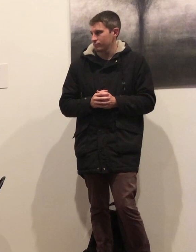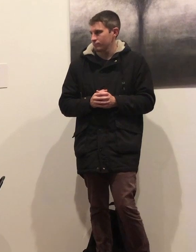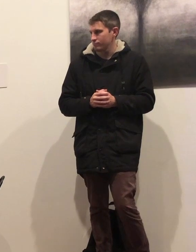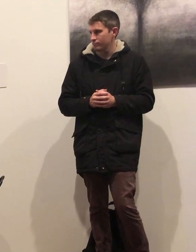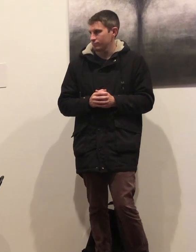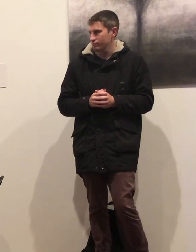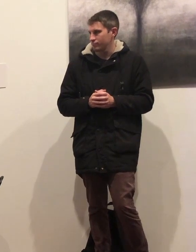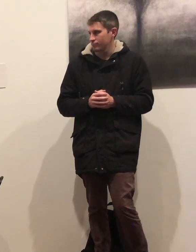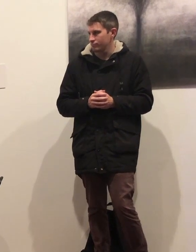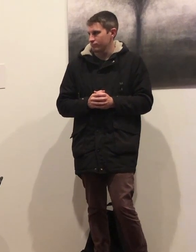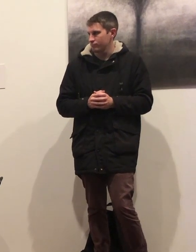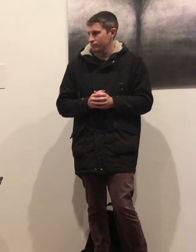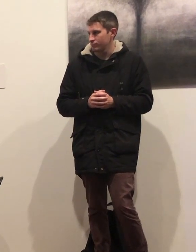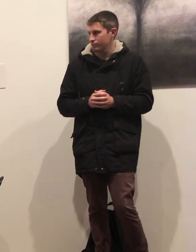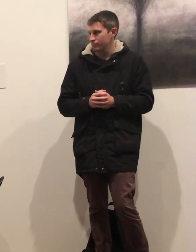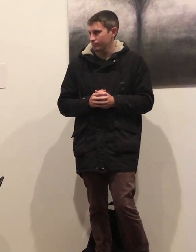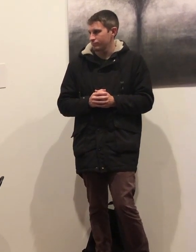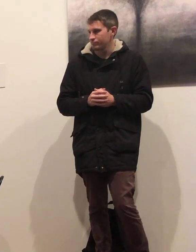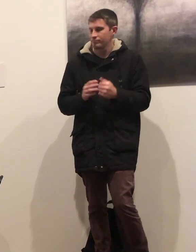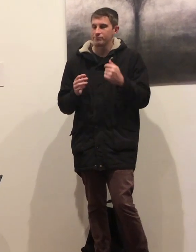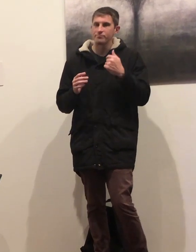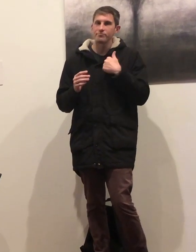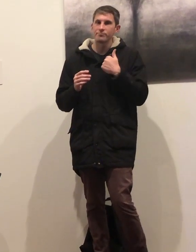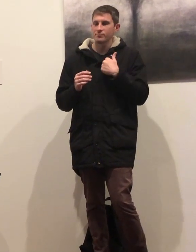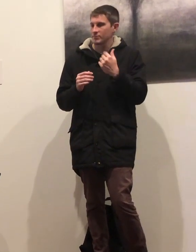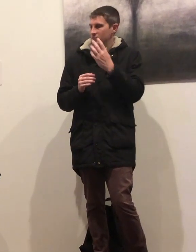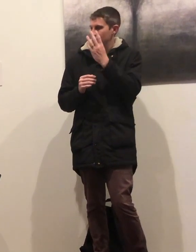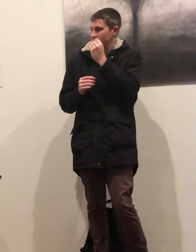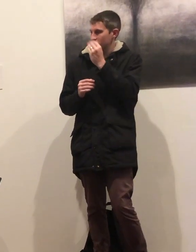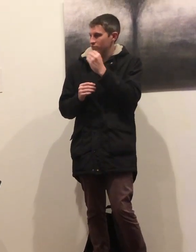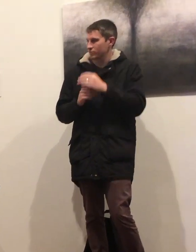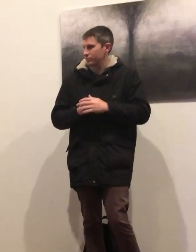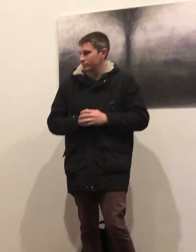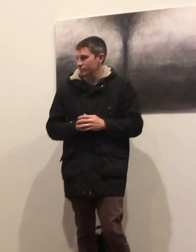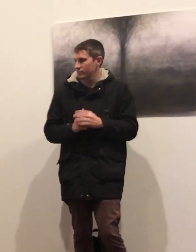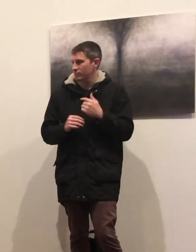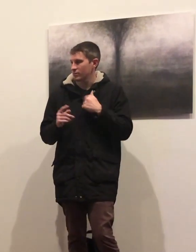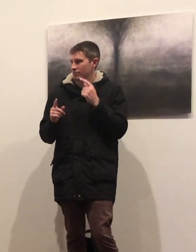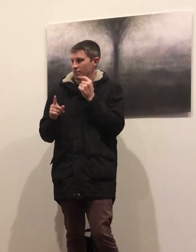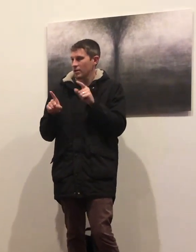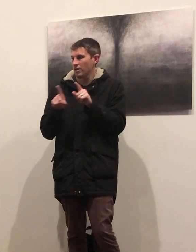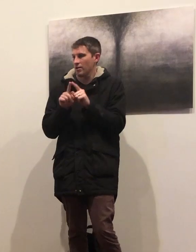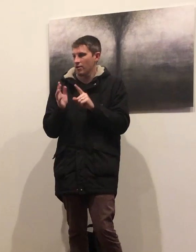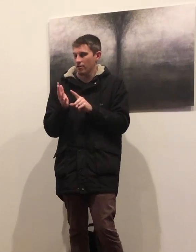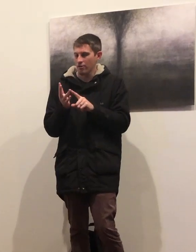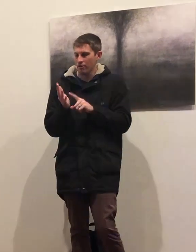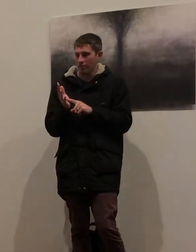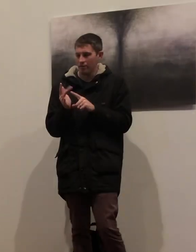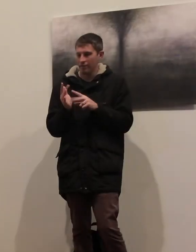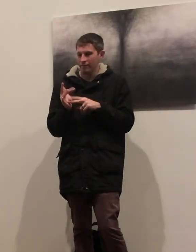to Olivia Newton-John because I thought it looked a bit like her in the face.